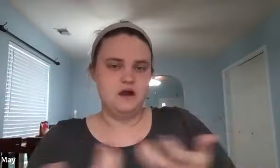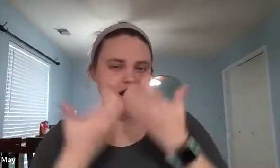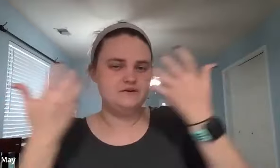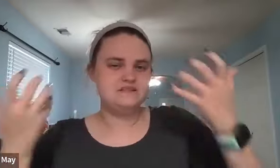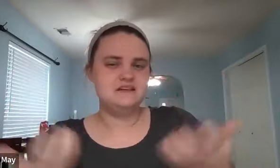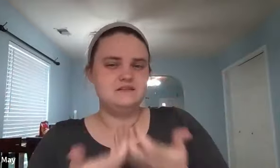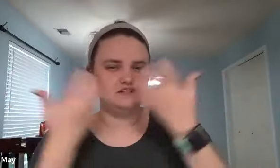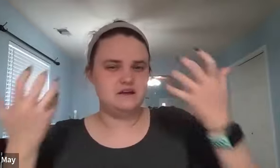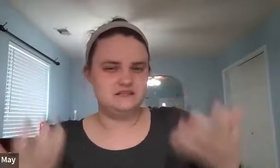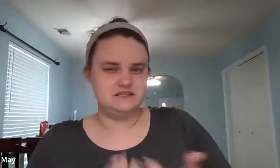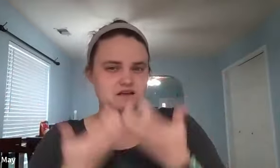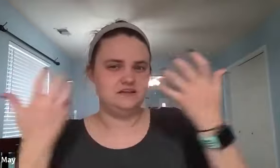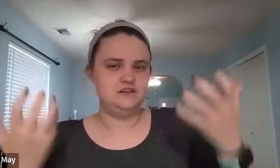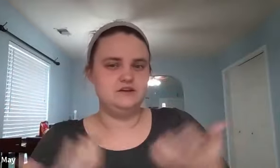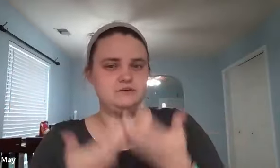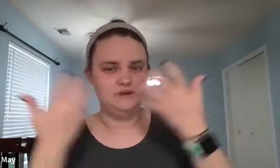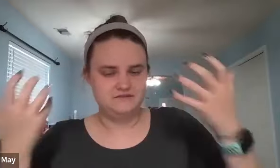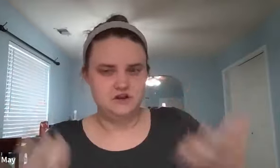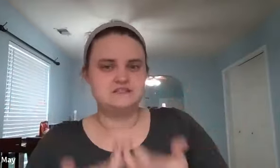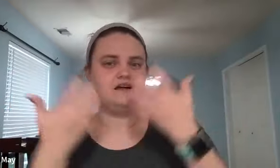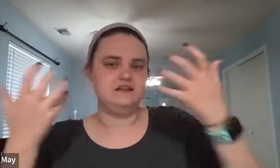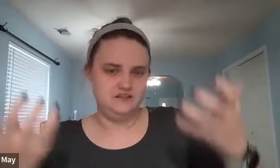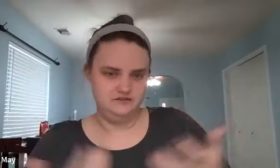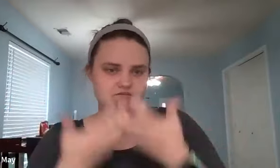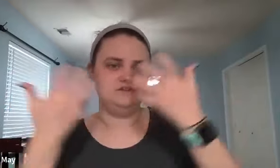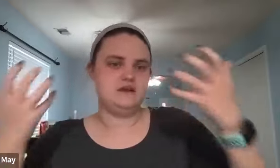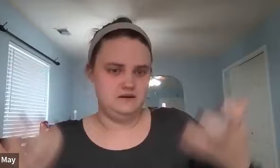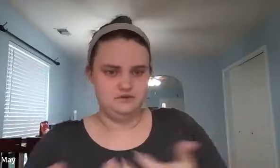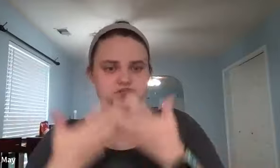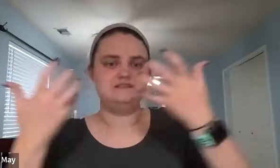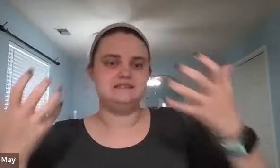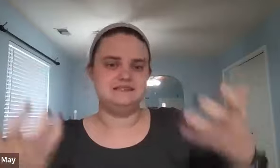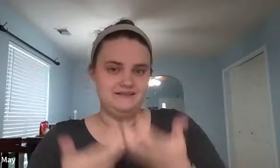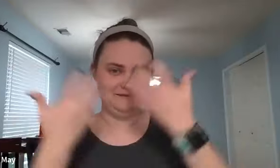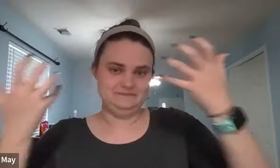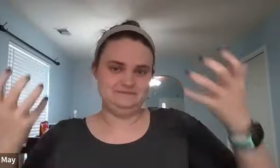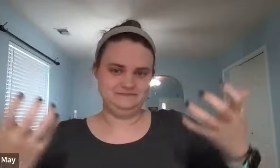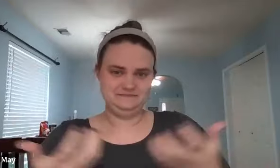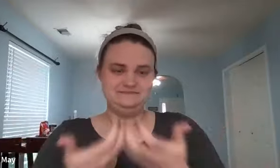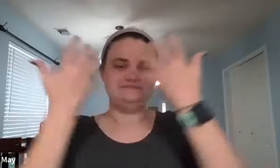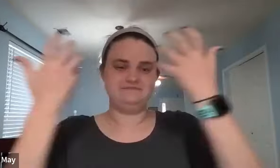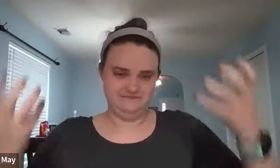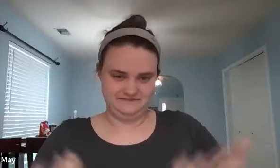I always think like tossing a salad, you know, when you have a tossed salad and you do that kind of motion, salad. Mm-hmm.